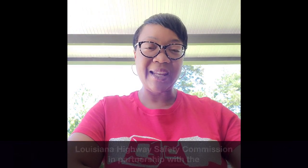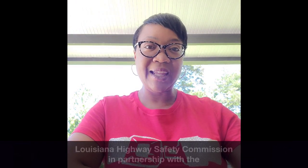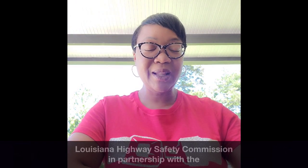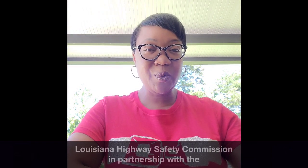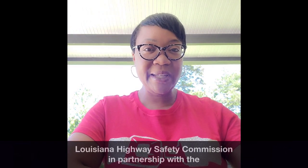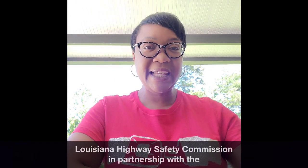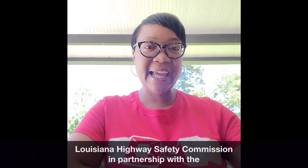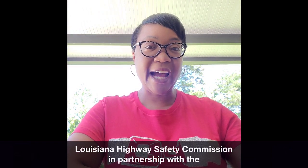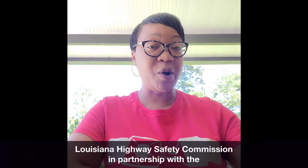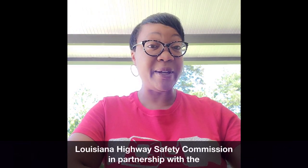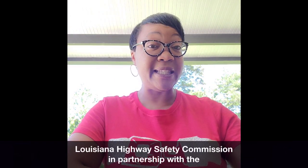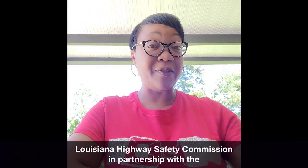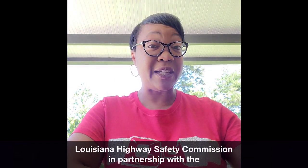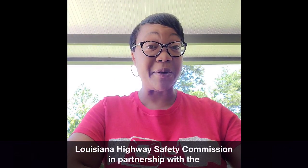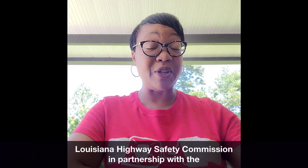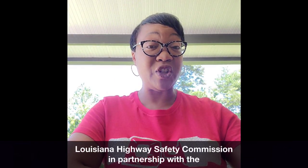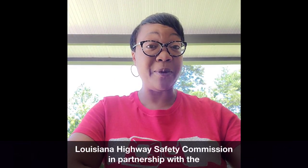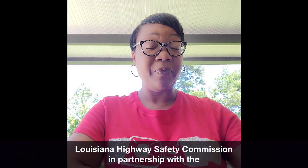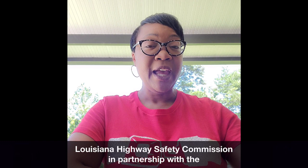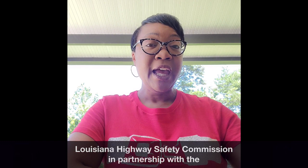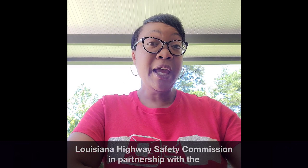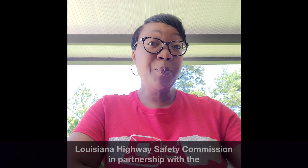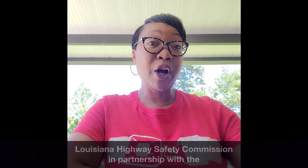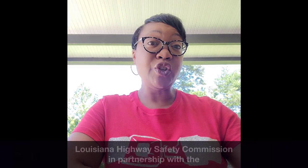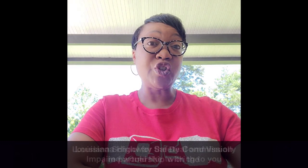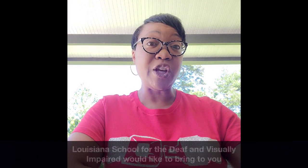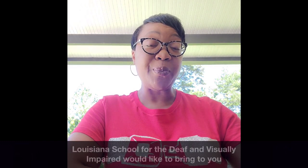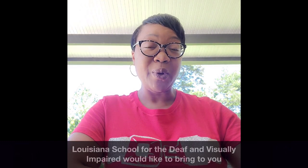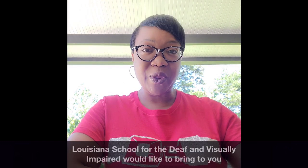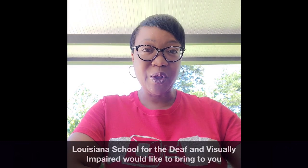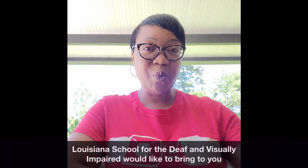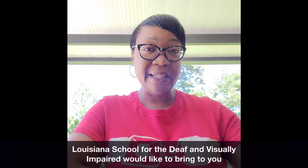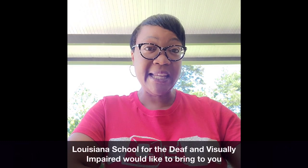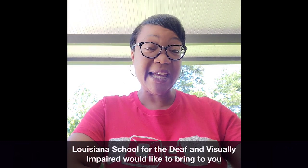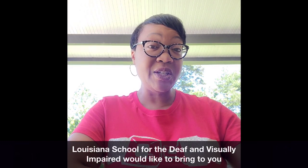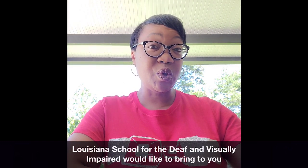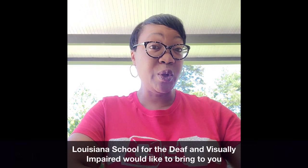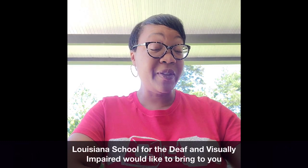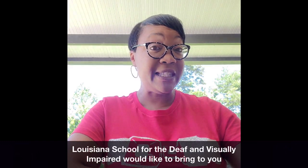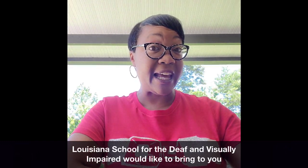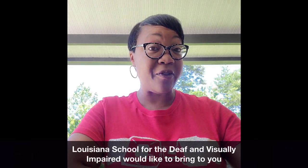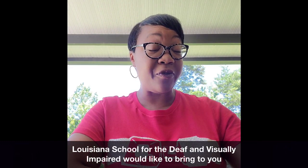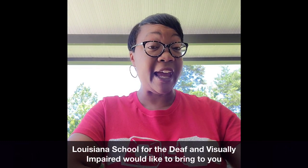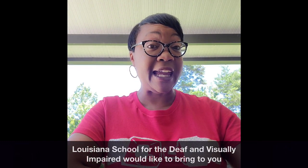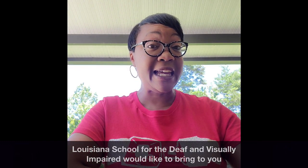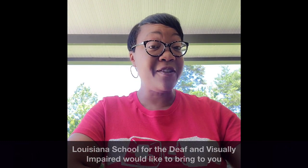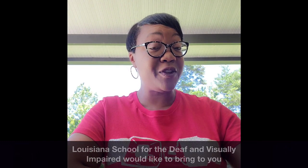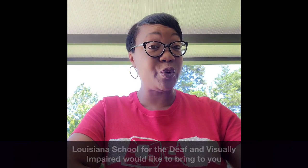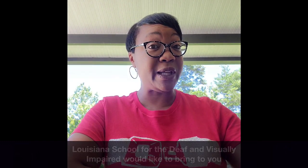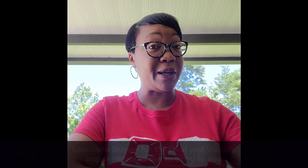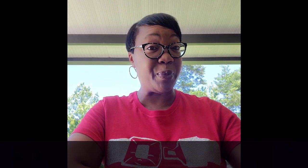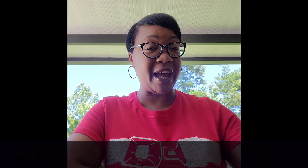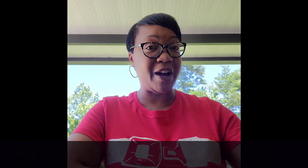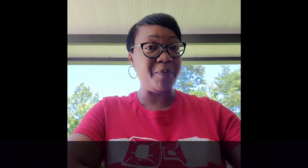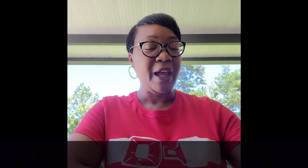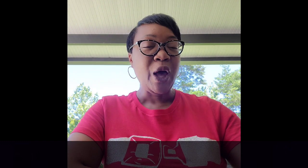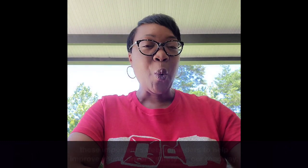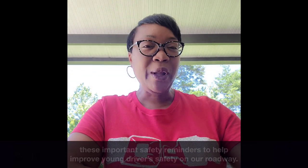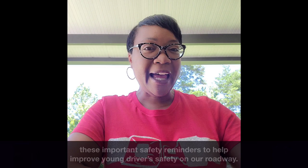the Louisiana Highway Safety Commission, in partnership with the Louisiana School of the Deaf and Visually Impaired, would like to